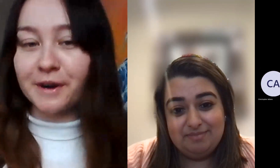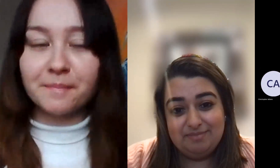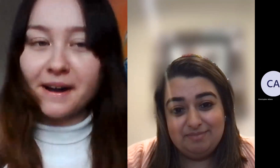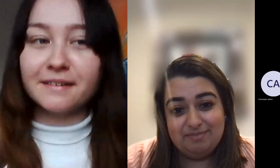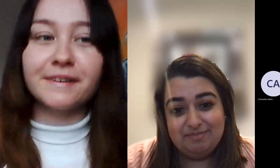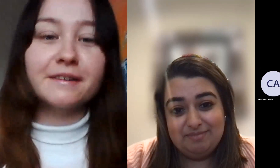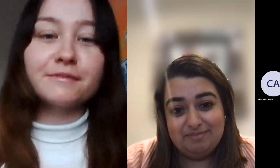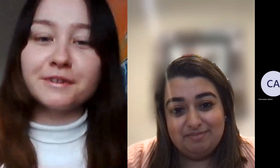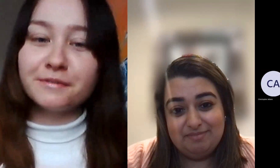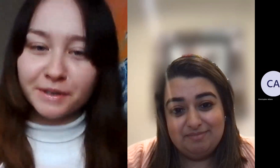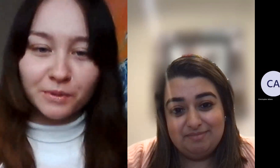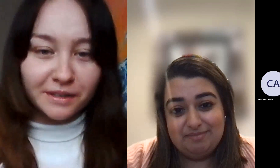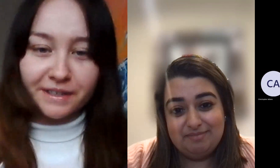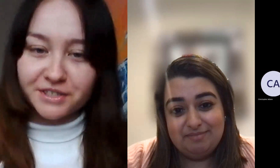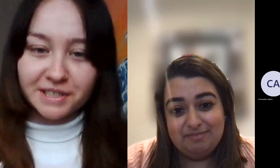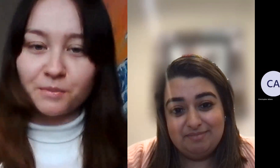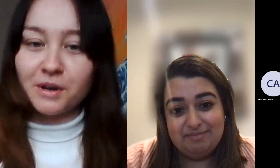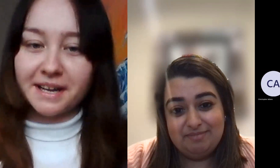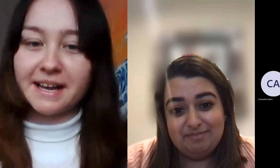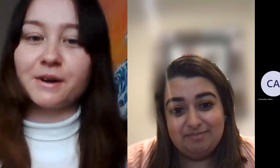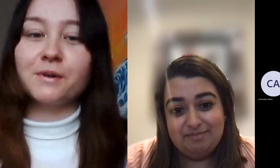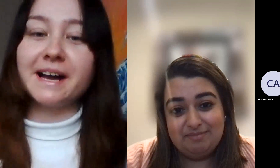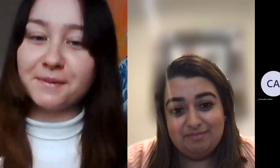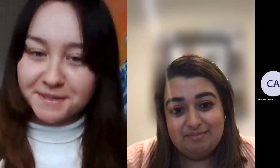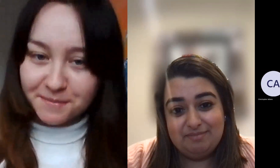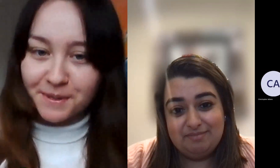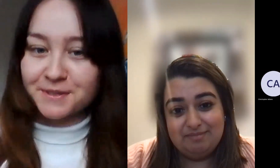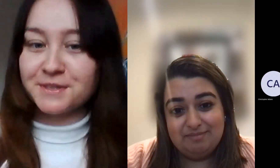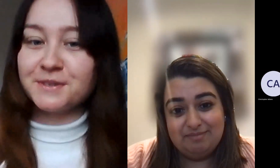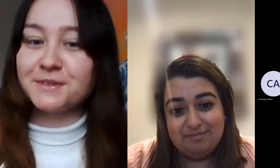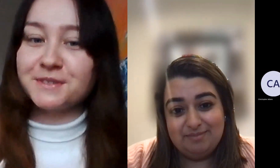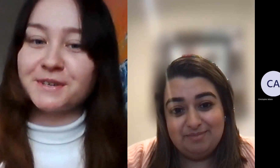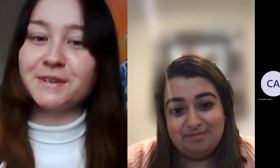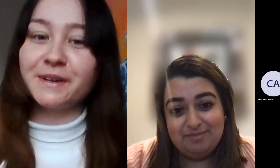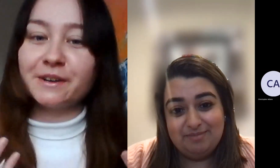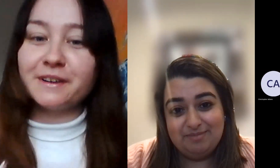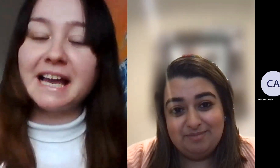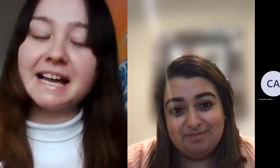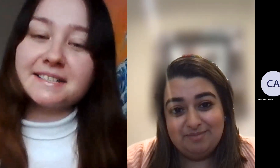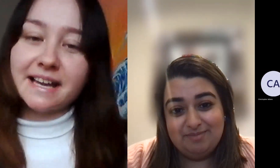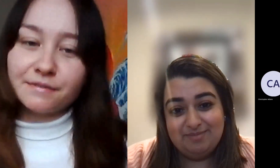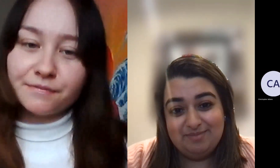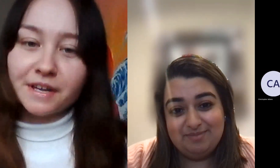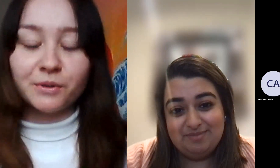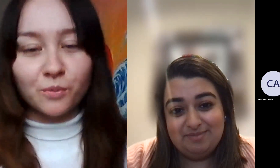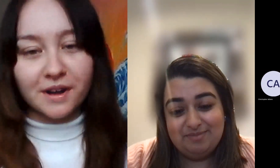be on the right path. Everything will eventually work out how it's supposed to. So